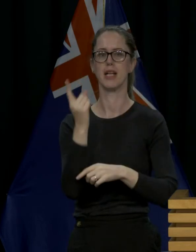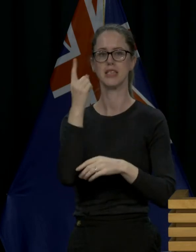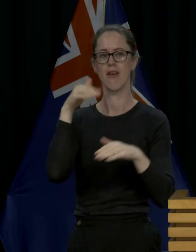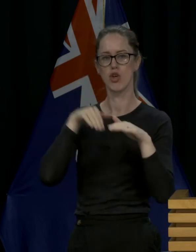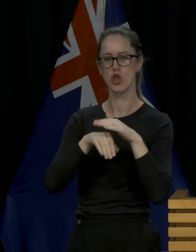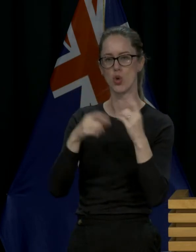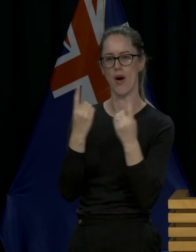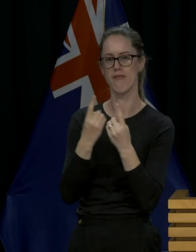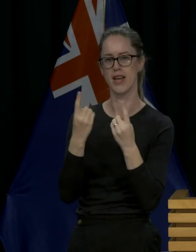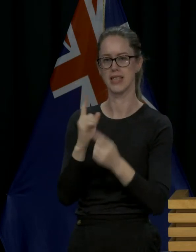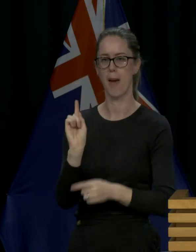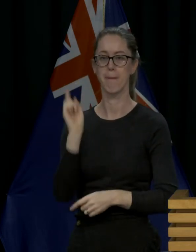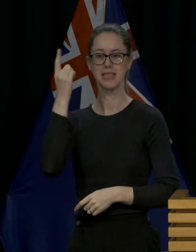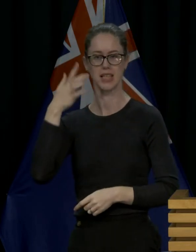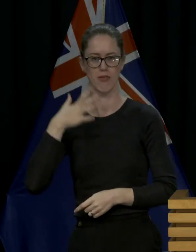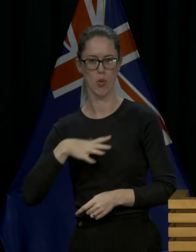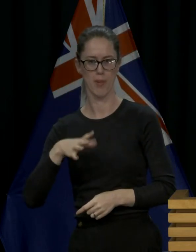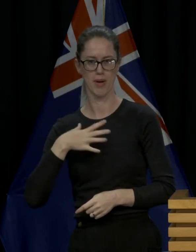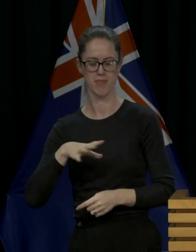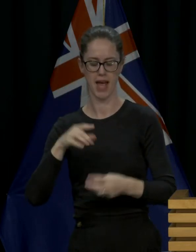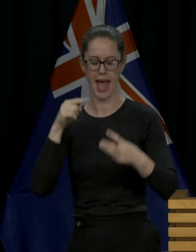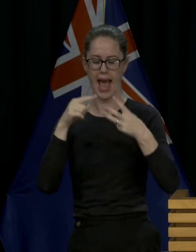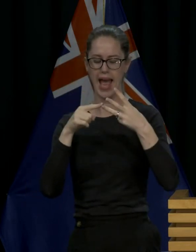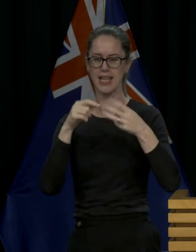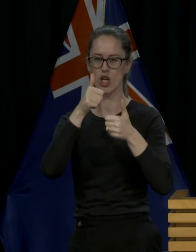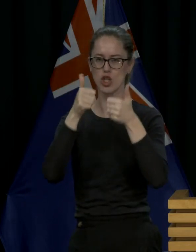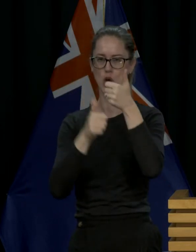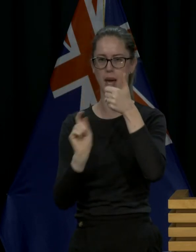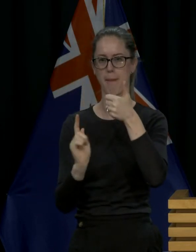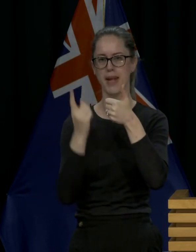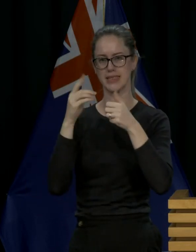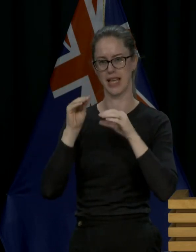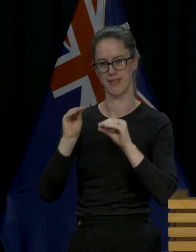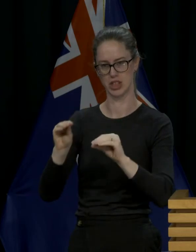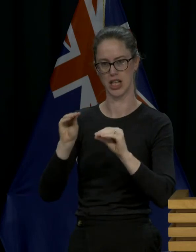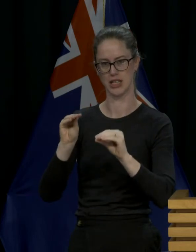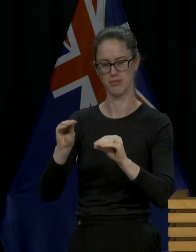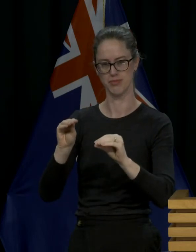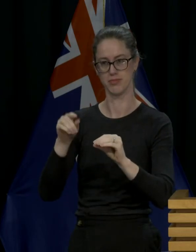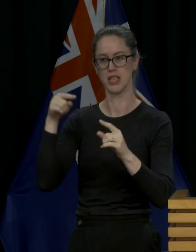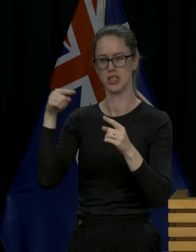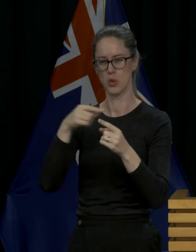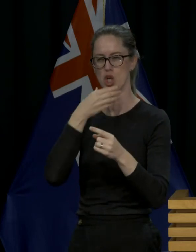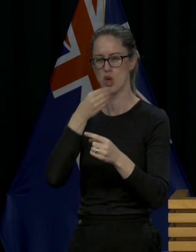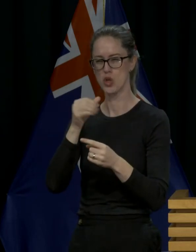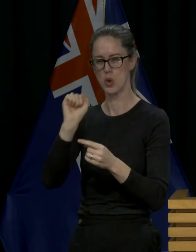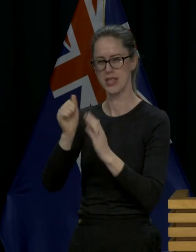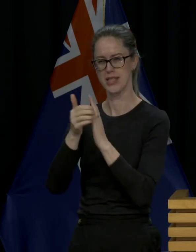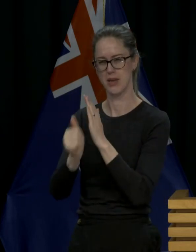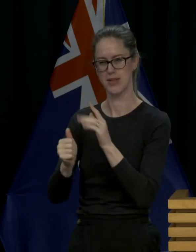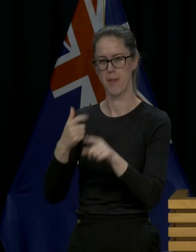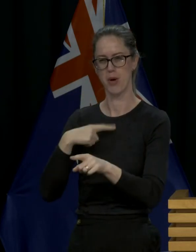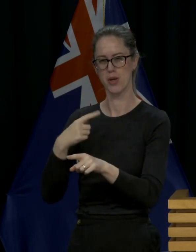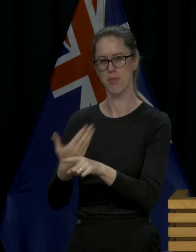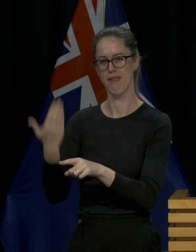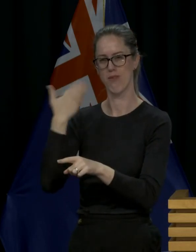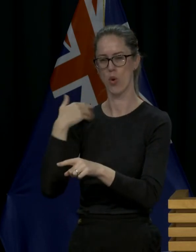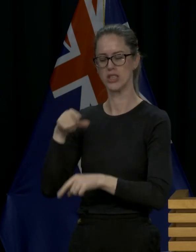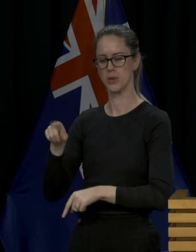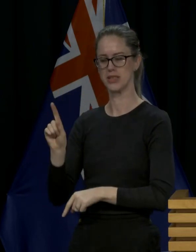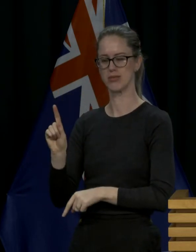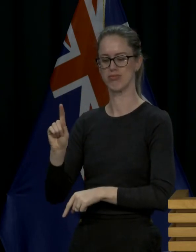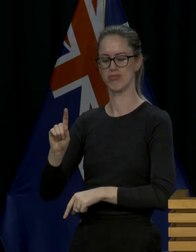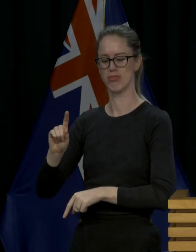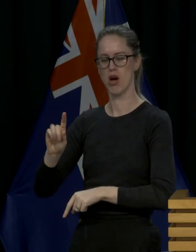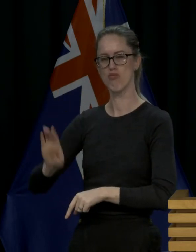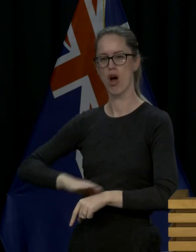Affairs and Minister for Women, along with Associate Minister of Education, where she will utilise her schools as a past